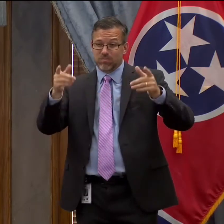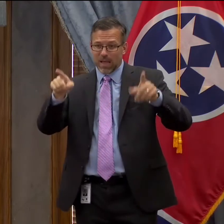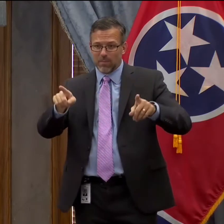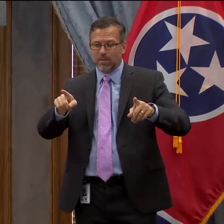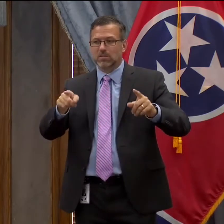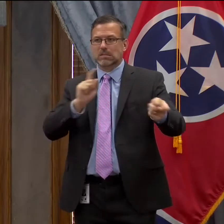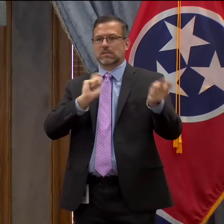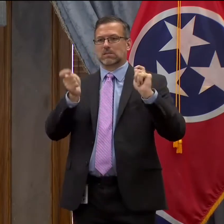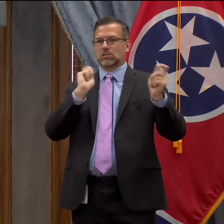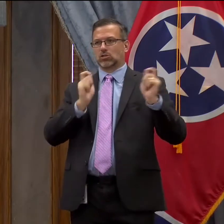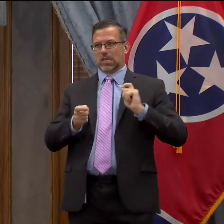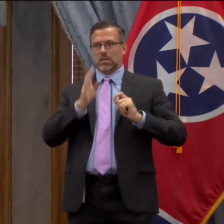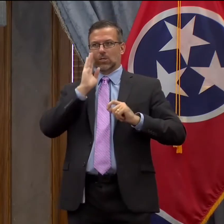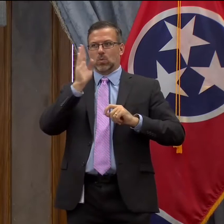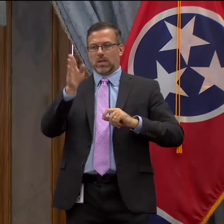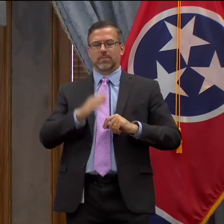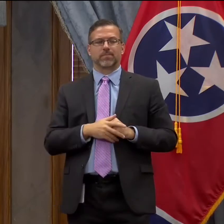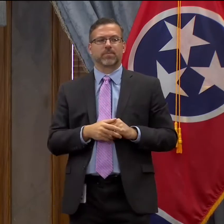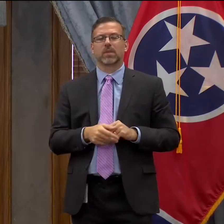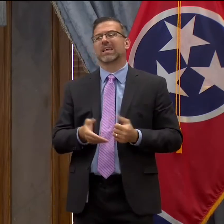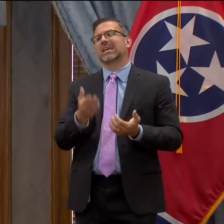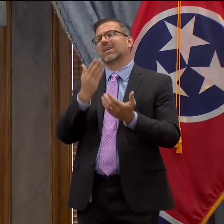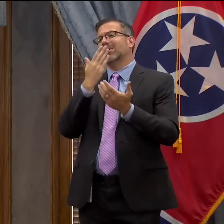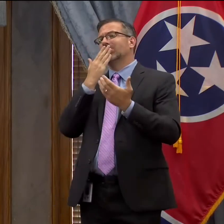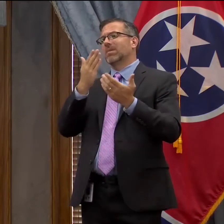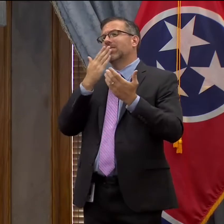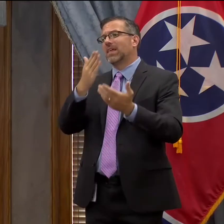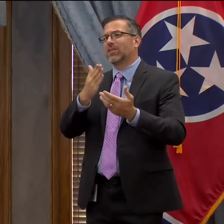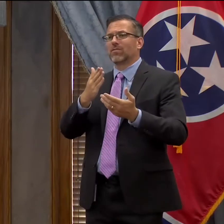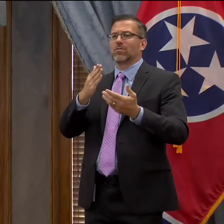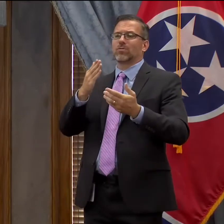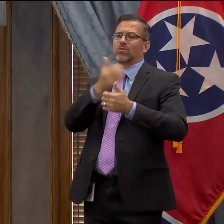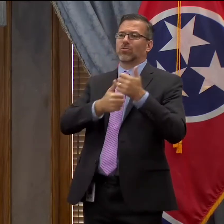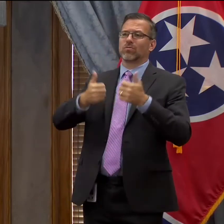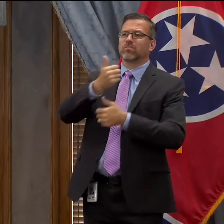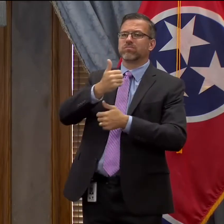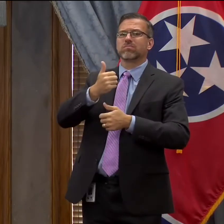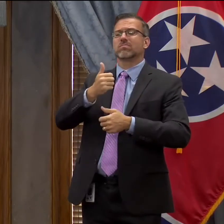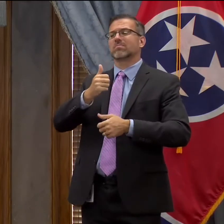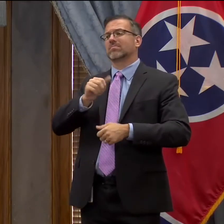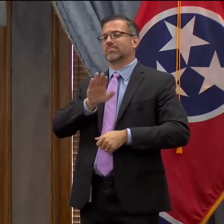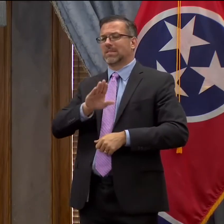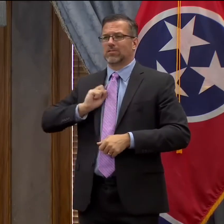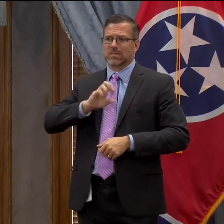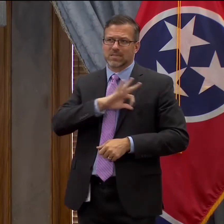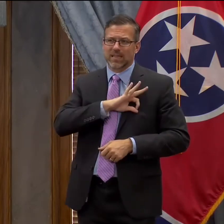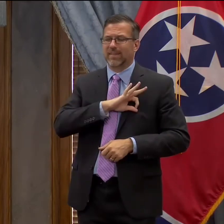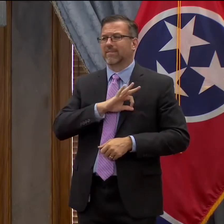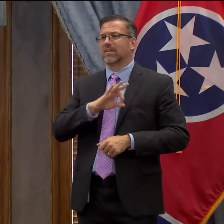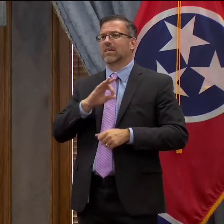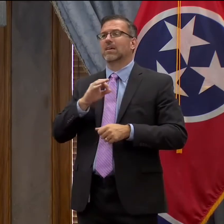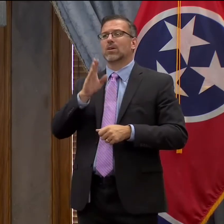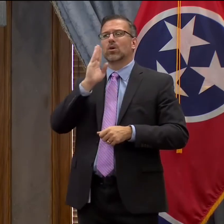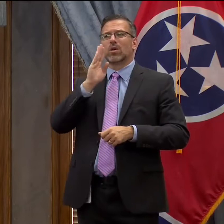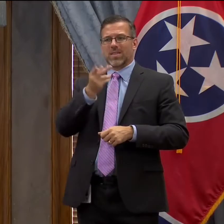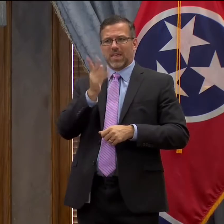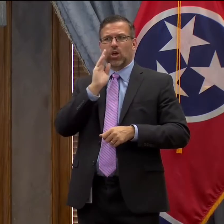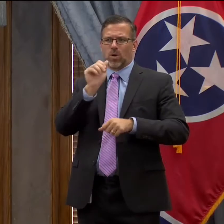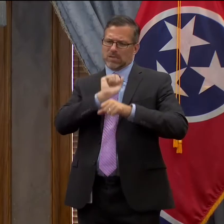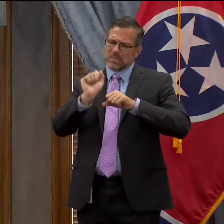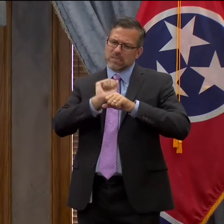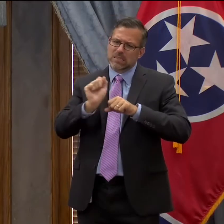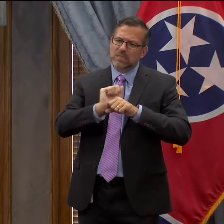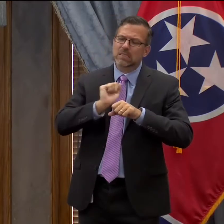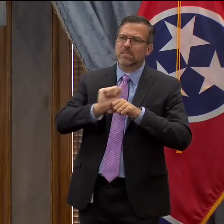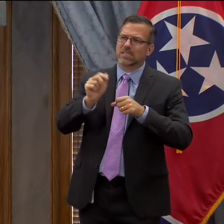and administrators of the long-term care facilities across Tennessee who will be working diligently over the next 2 weeks to prepare for